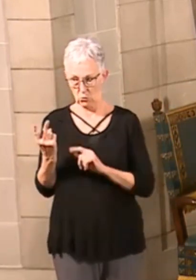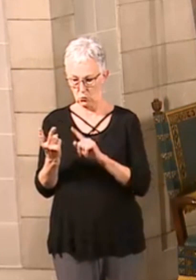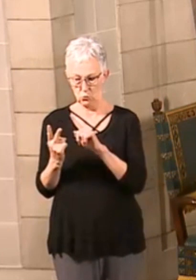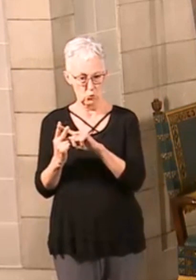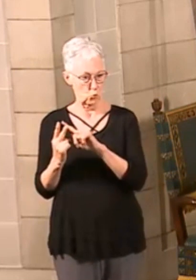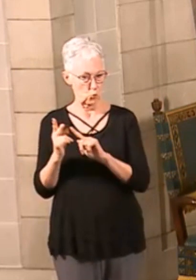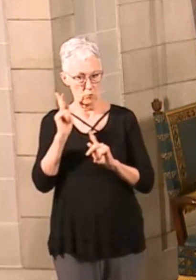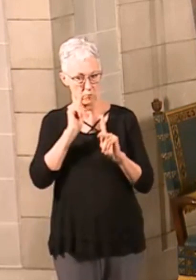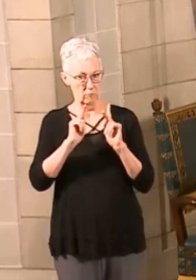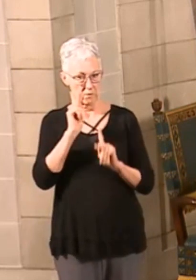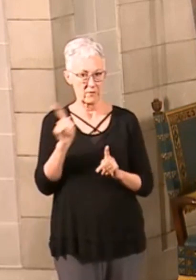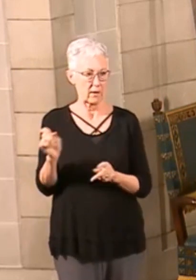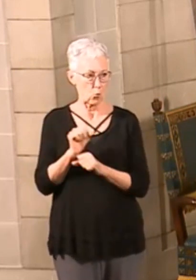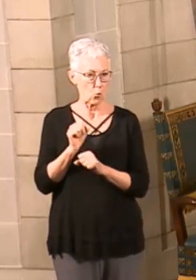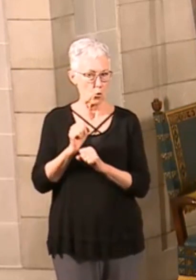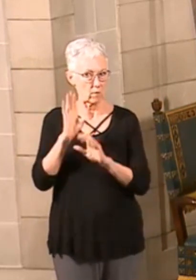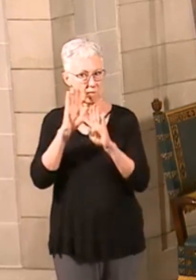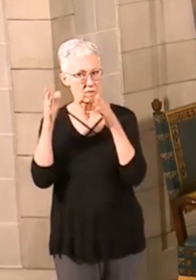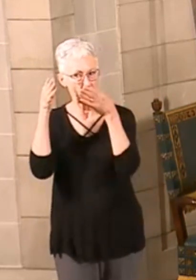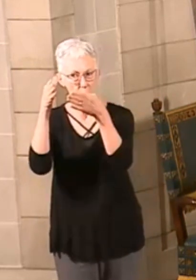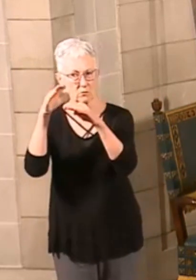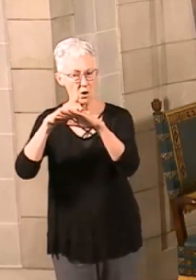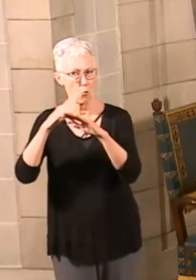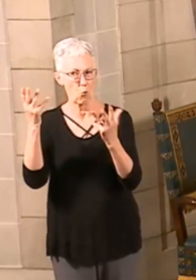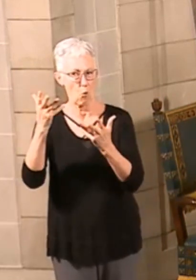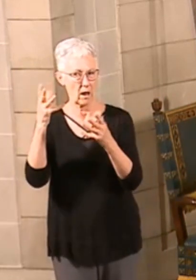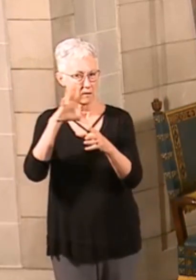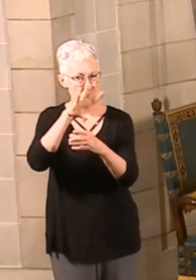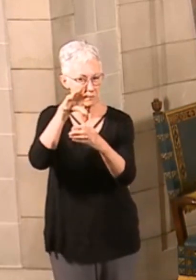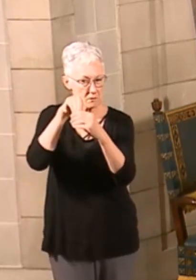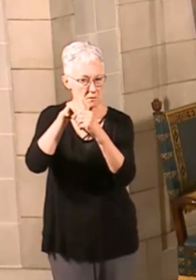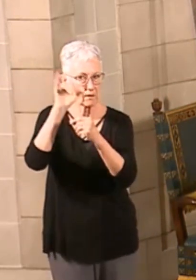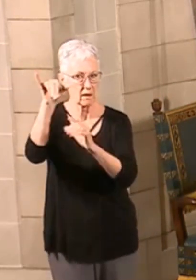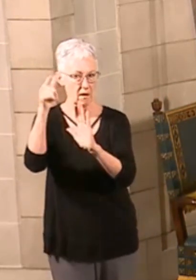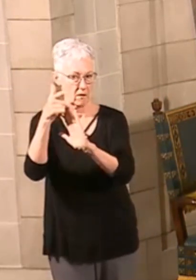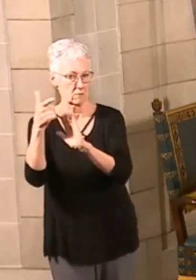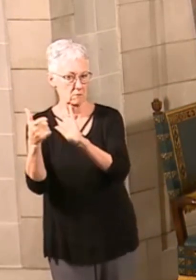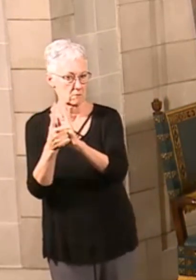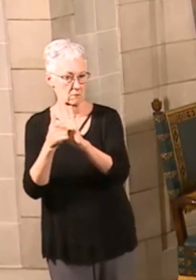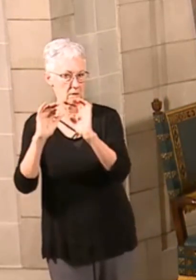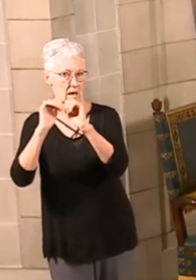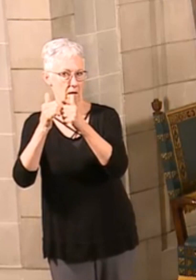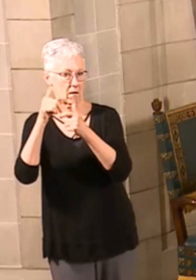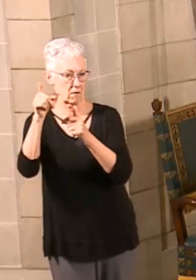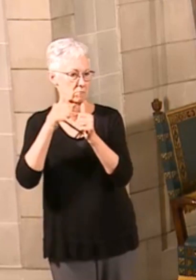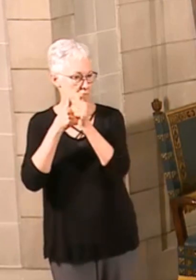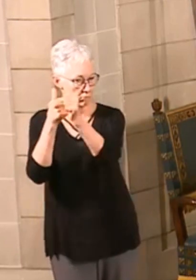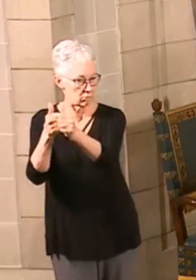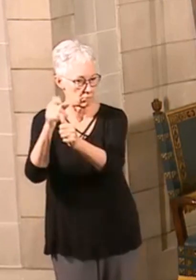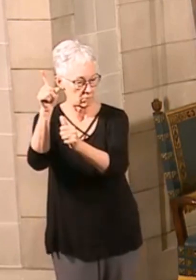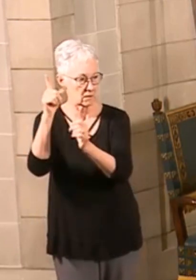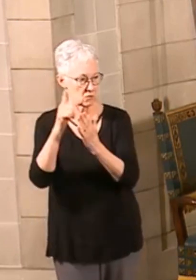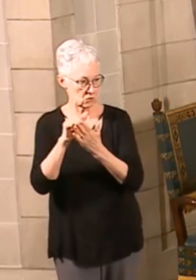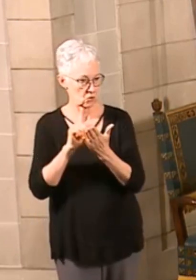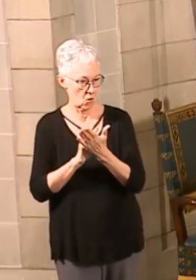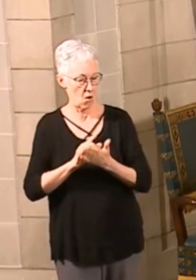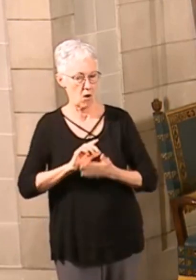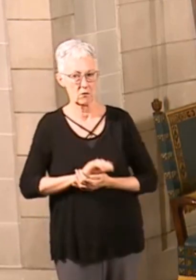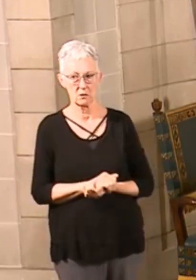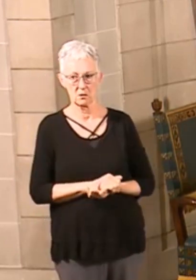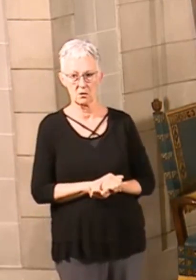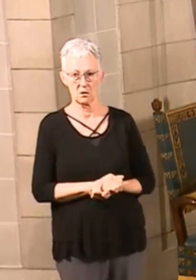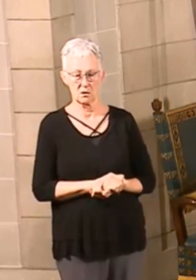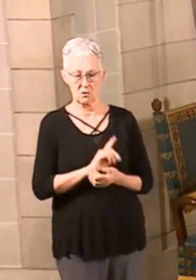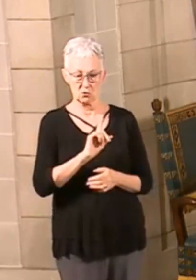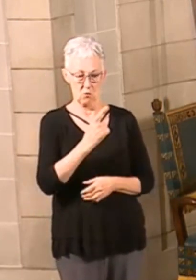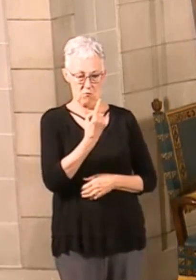ahead and anticipate what's coming next. In Nebraska, we play all 4 quarters, and this is a 4-quarter program, but First